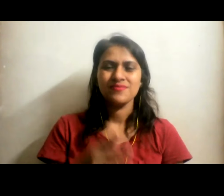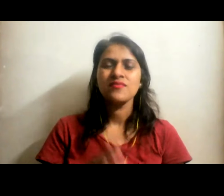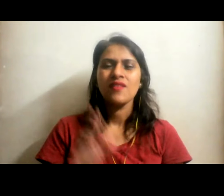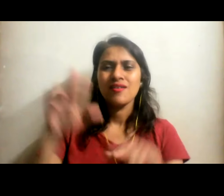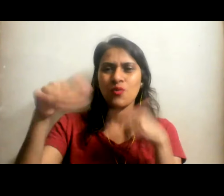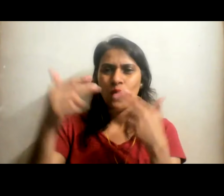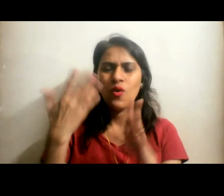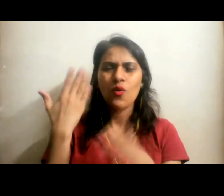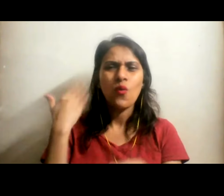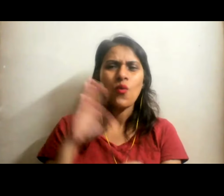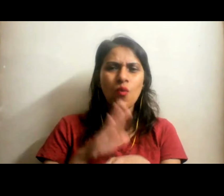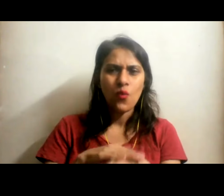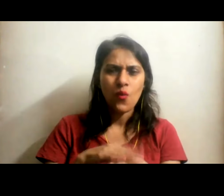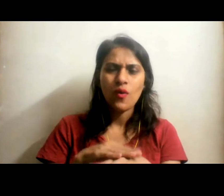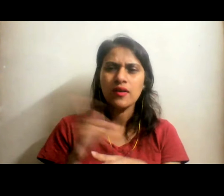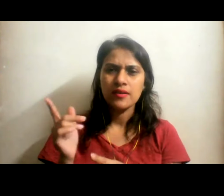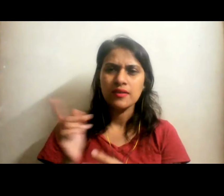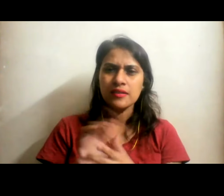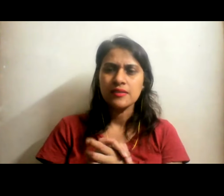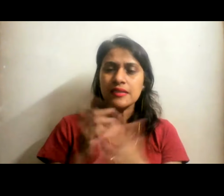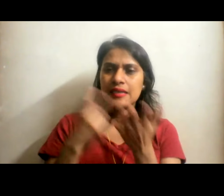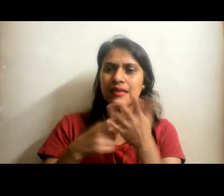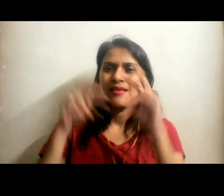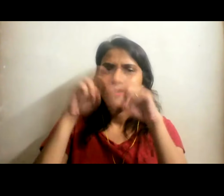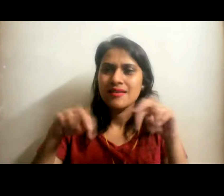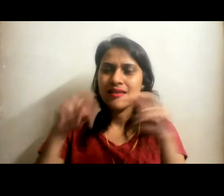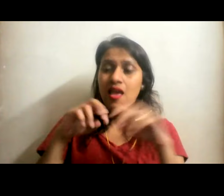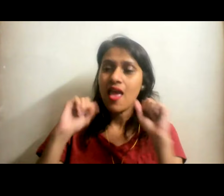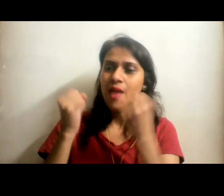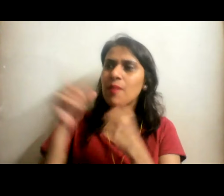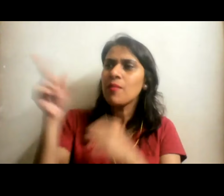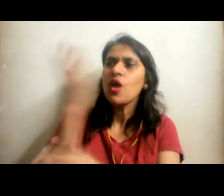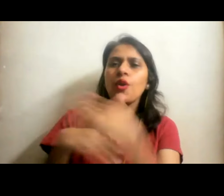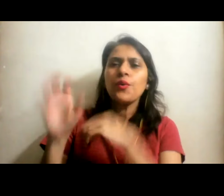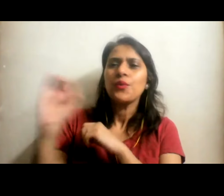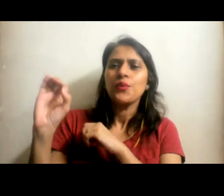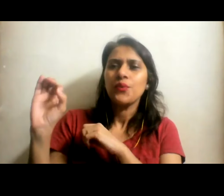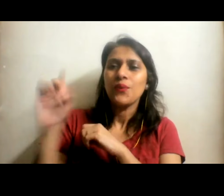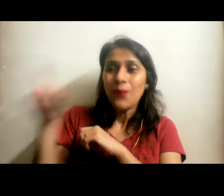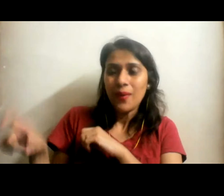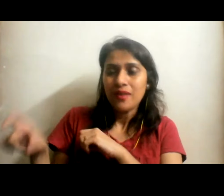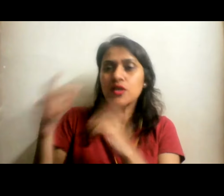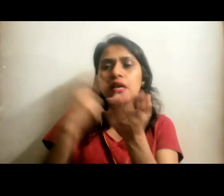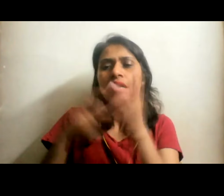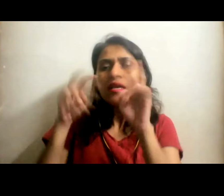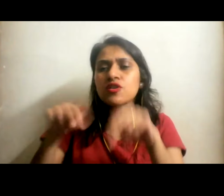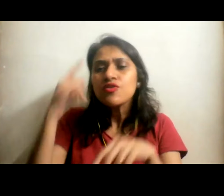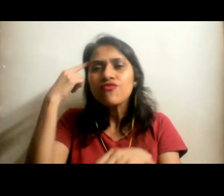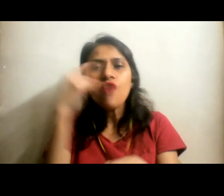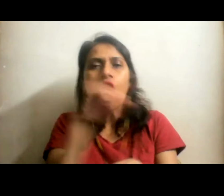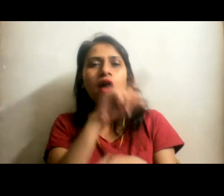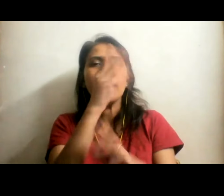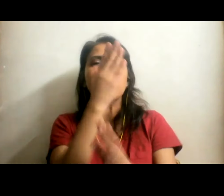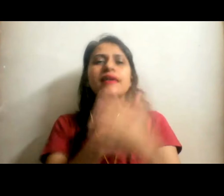how should a abled researcher should do a disabled research?